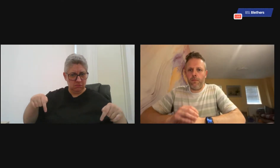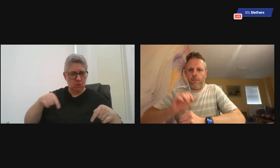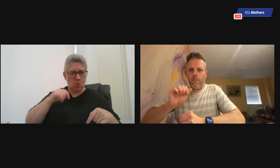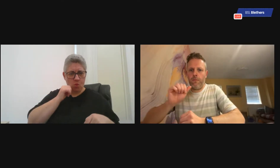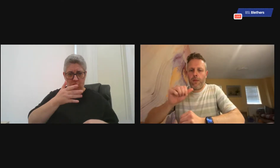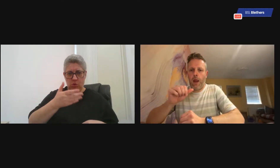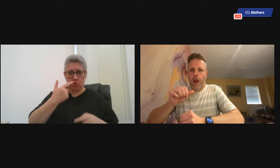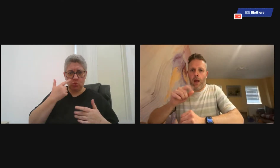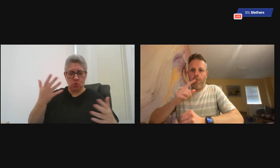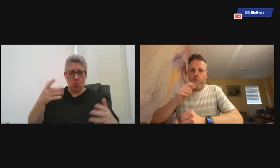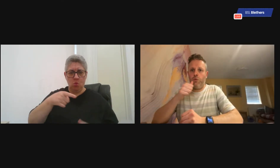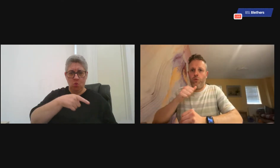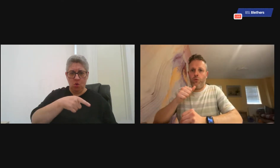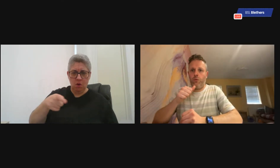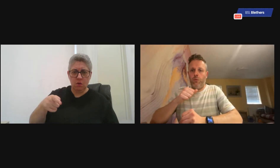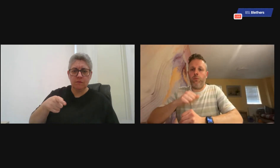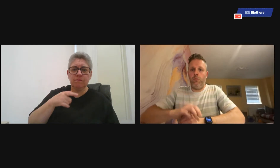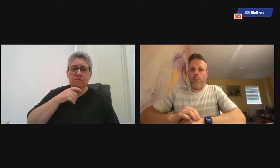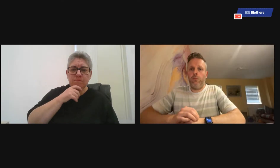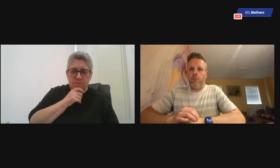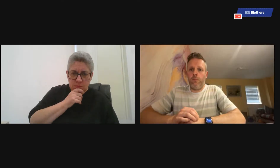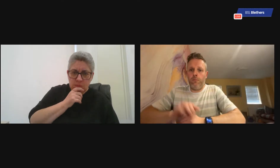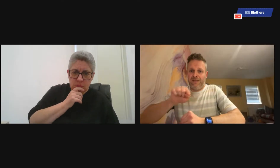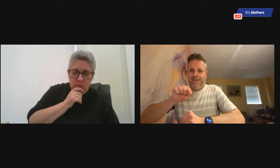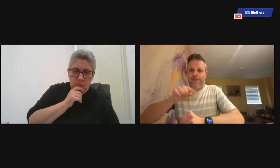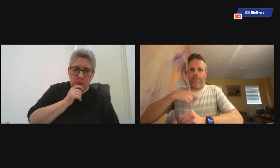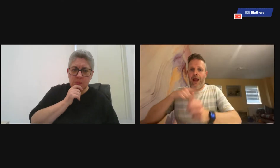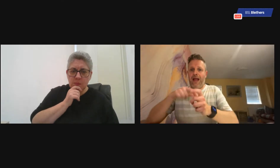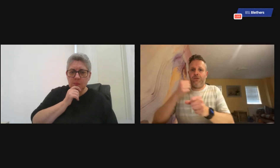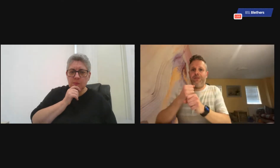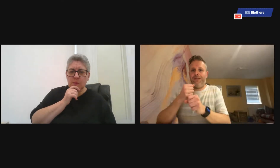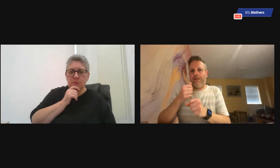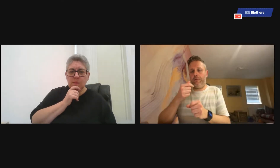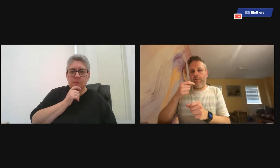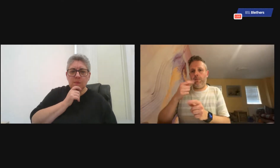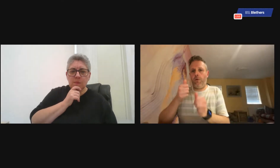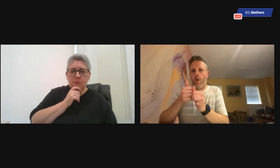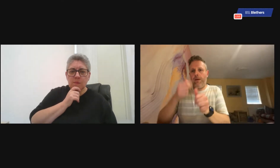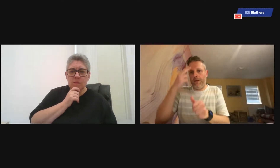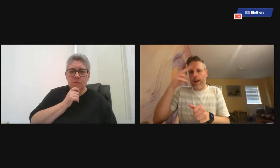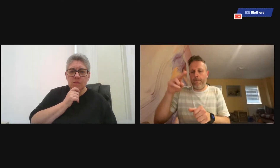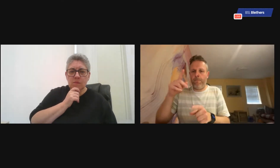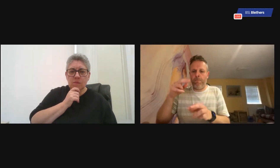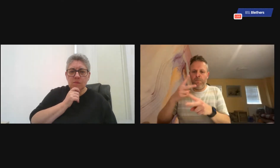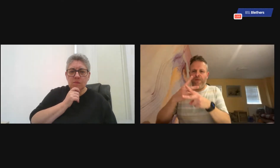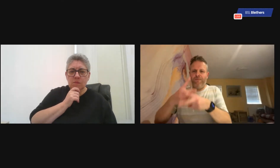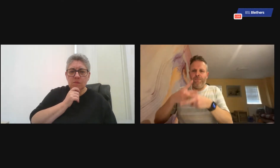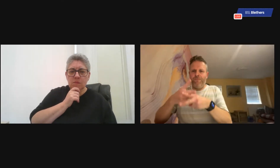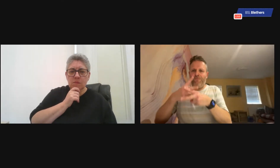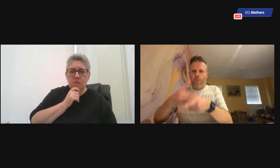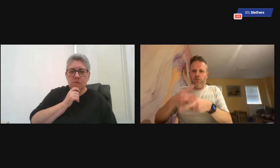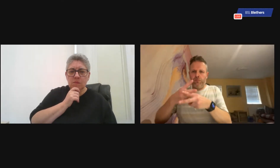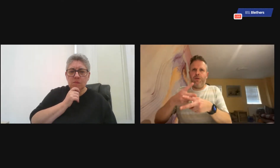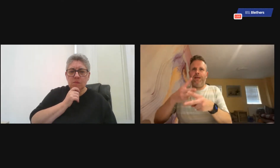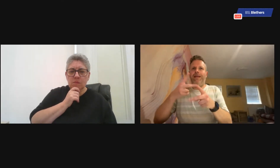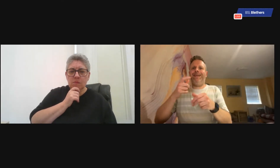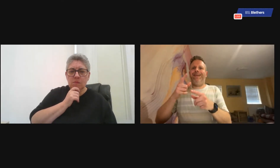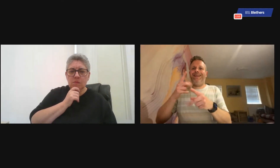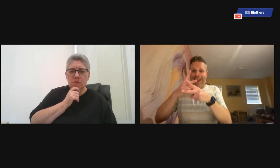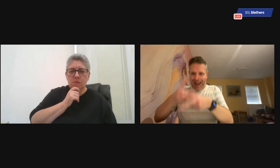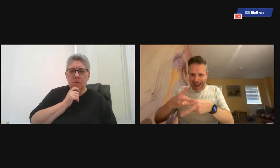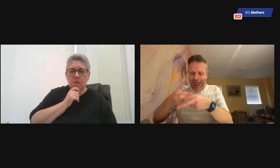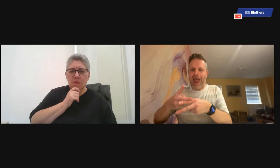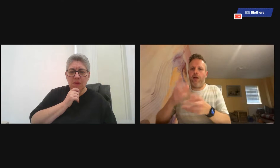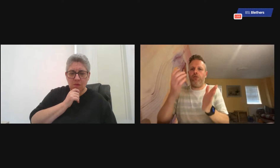um, uh, there's a website they should contact. Is that right? Yeah, my agency company